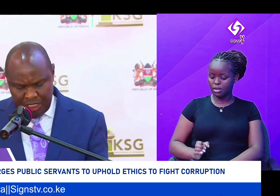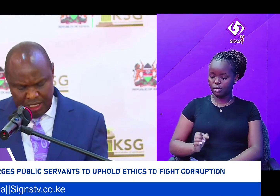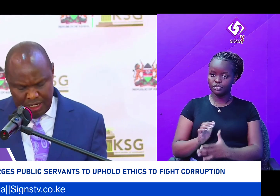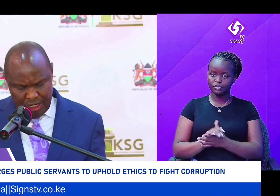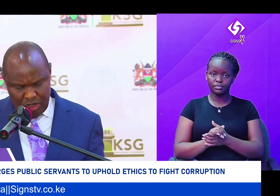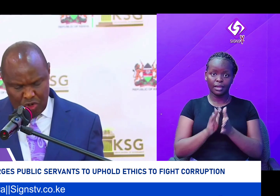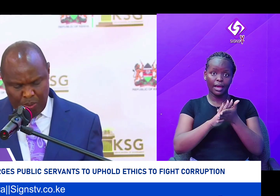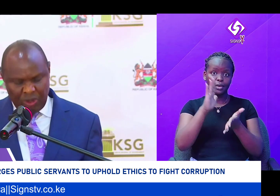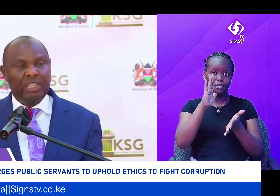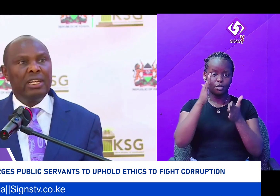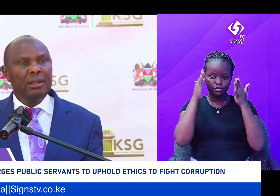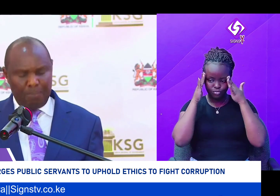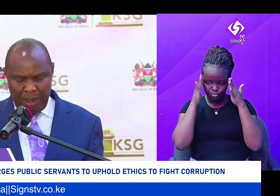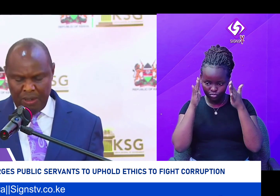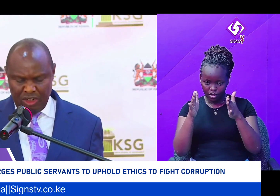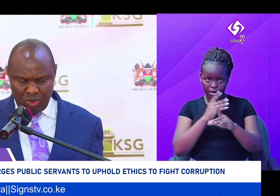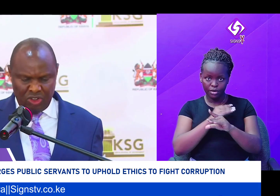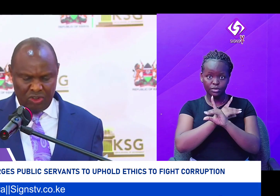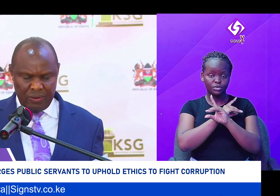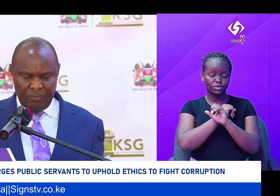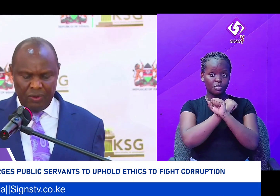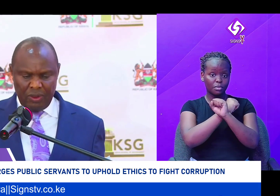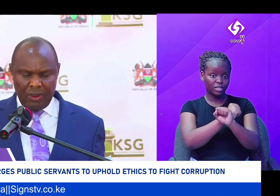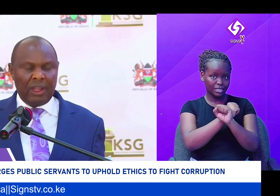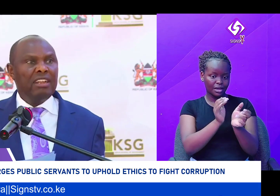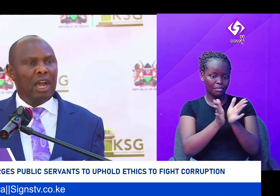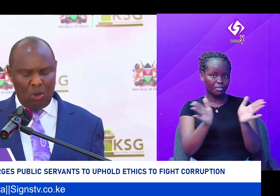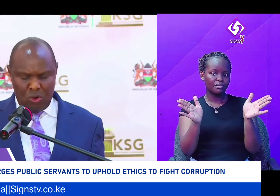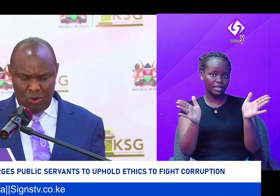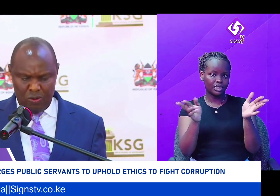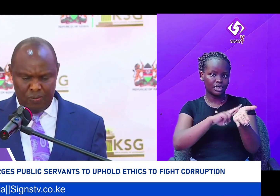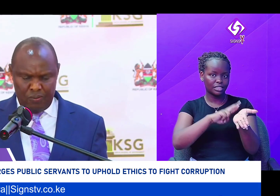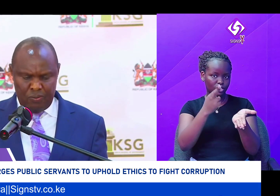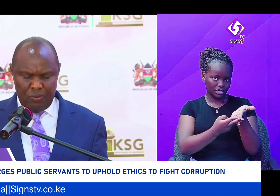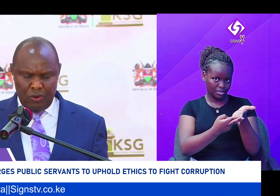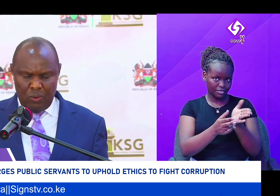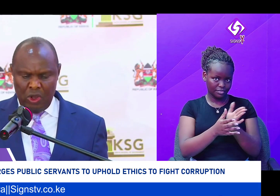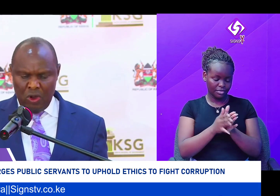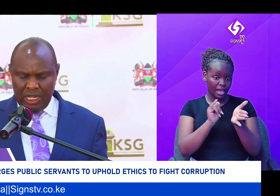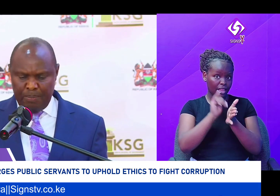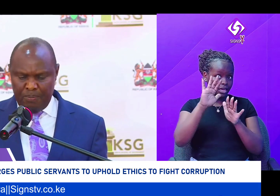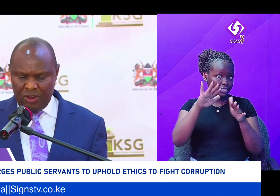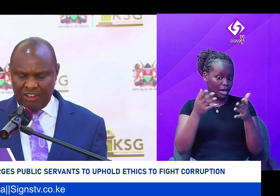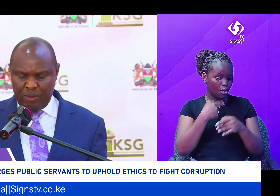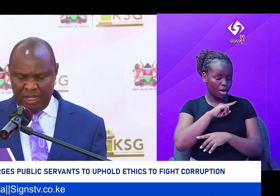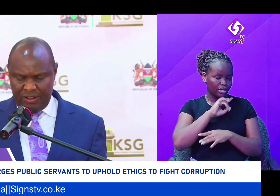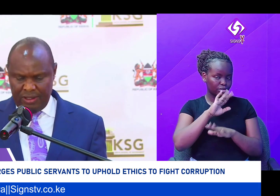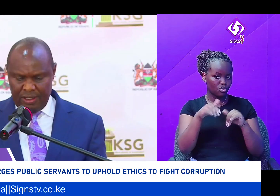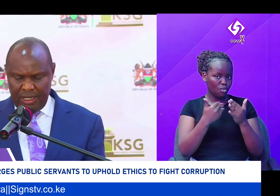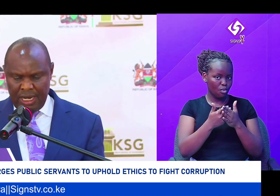committed to protecting public resources. That is how we honor the trusted place in us,